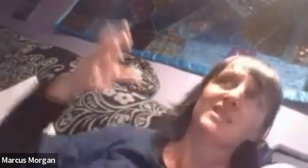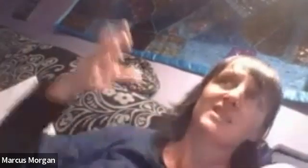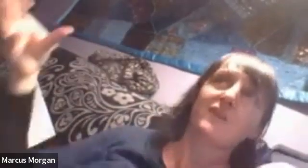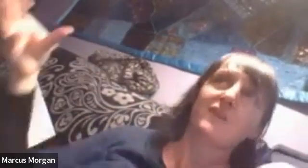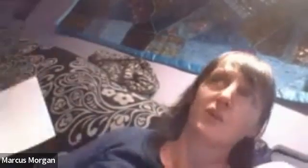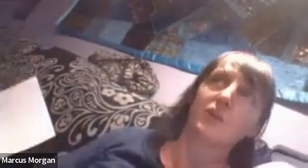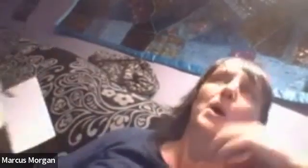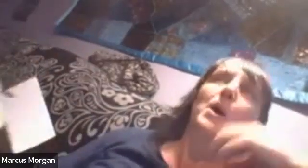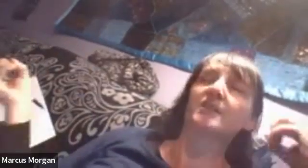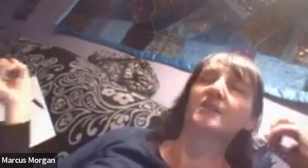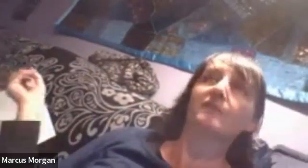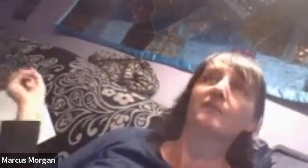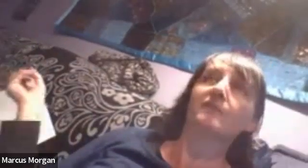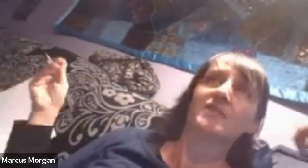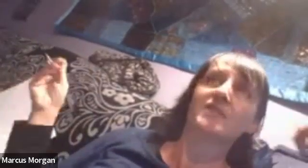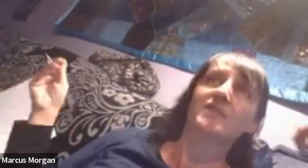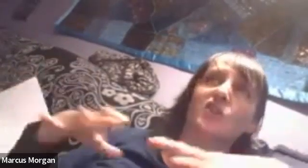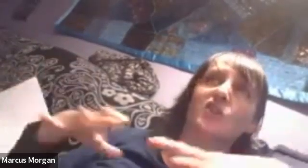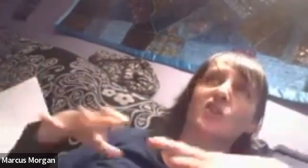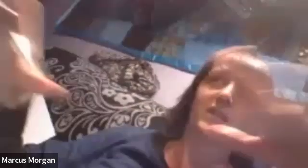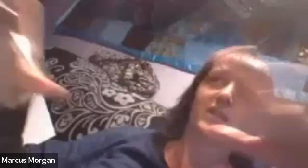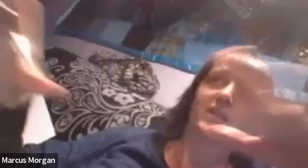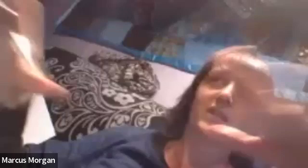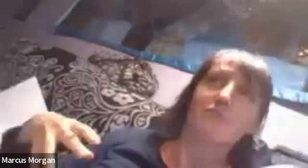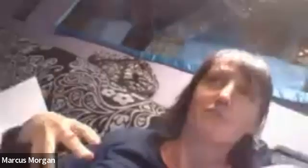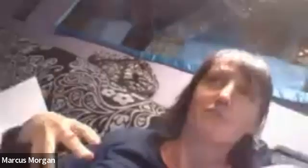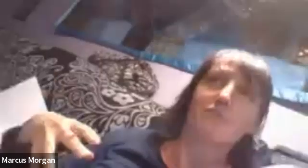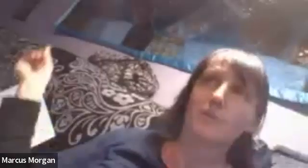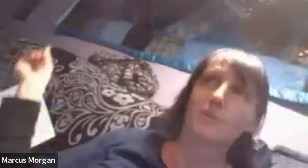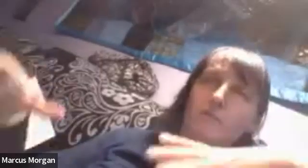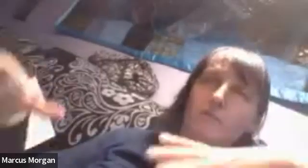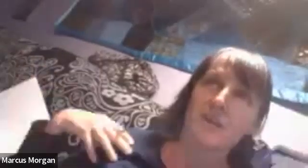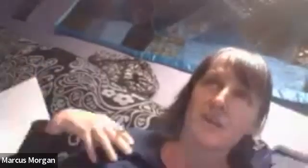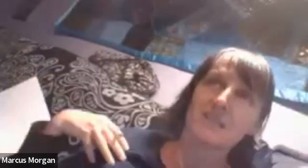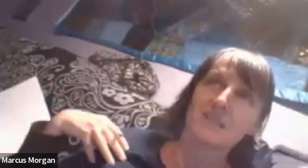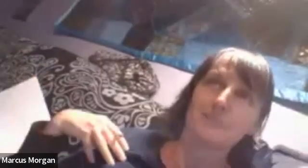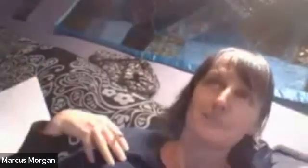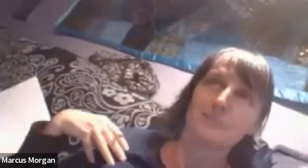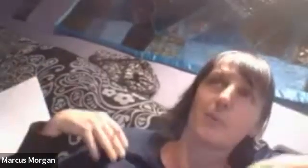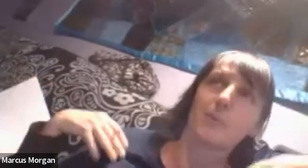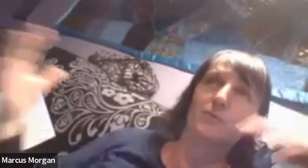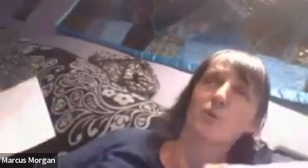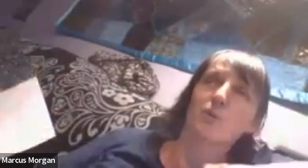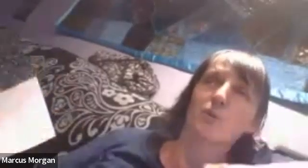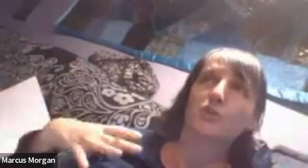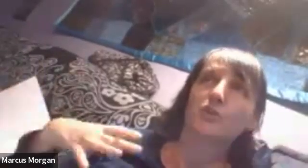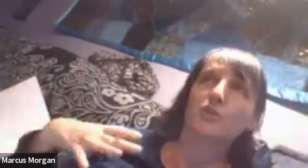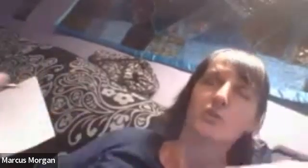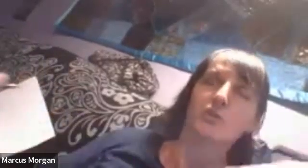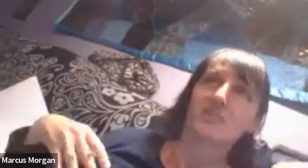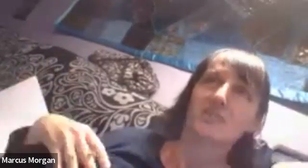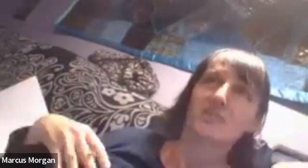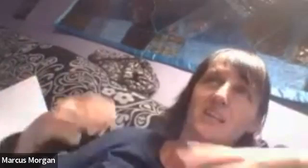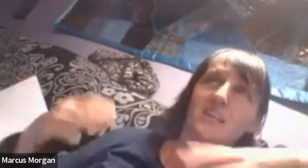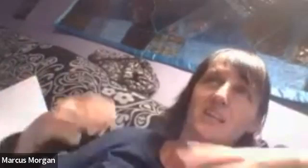do a pub meetup. I think it's all changed since before COVID. They're different venues, but the deaf community, the news gets around really fast and then everybody flocks to where they